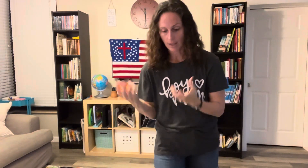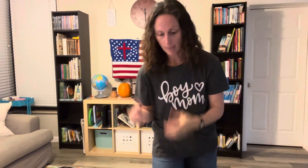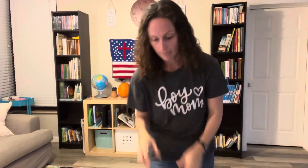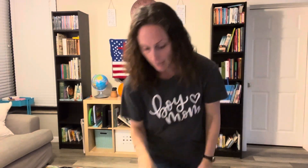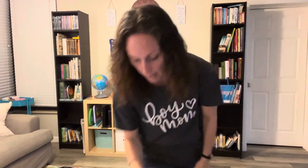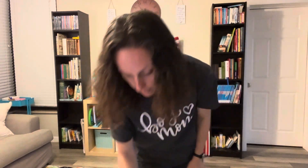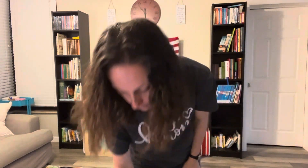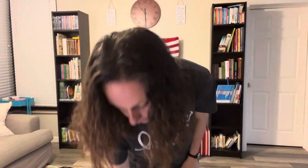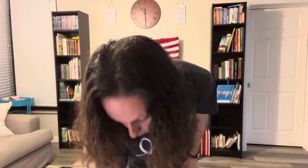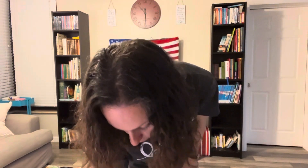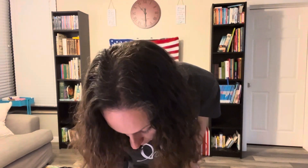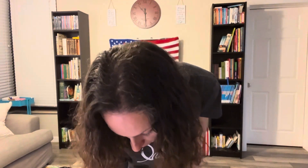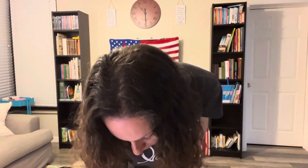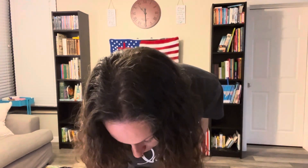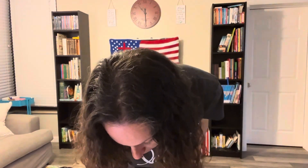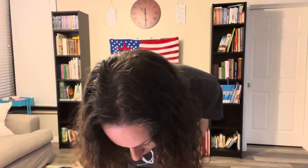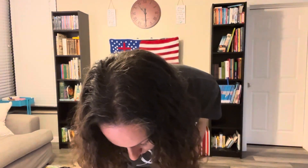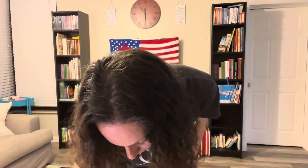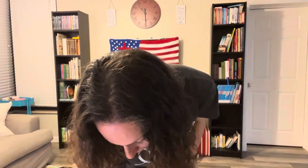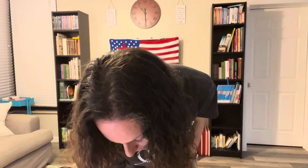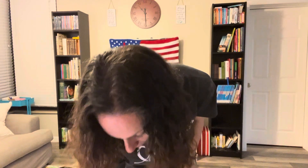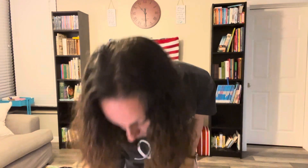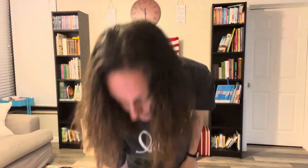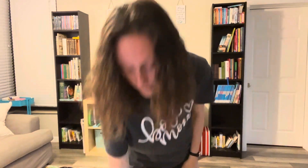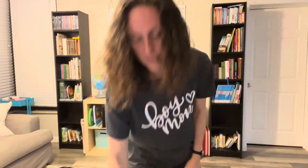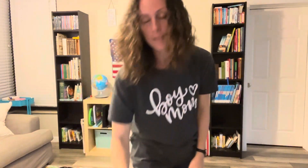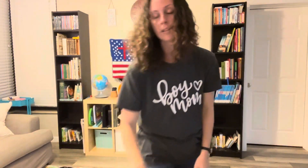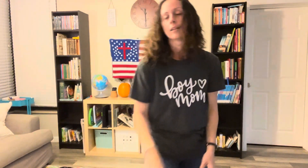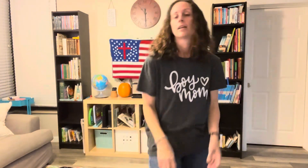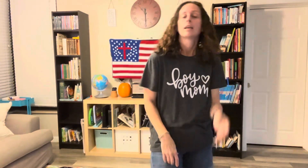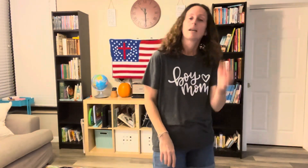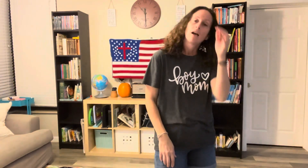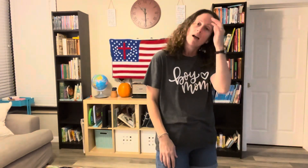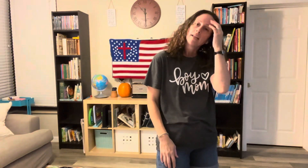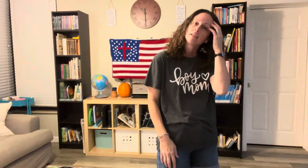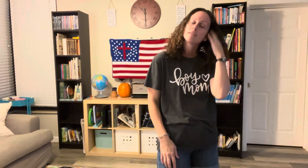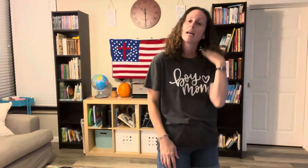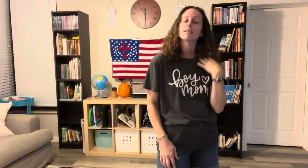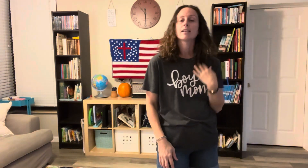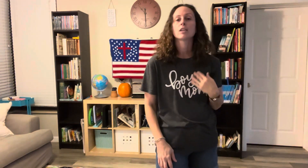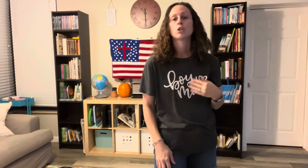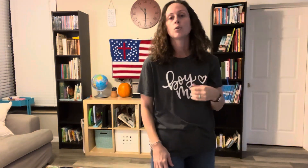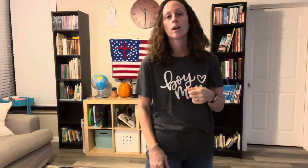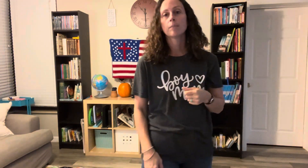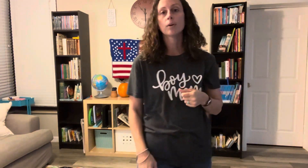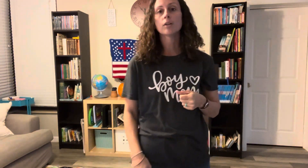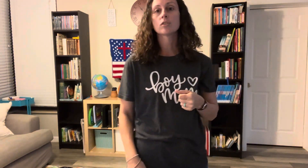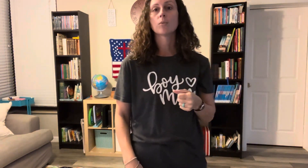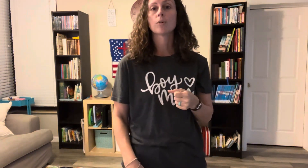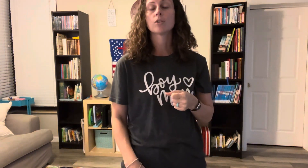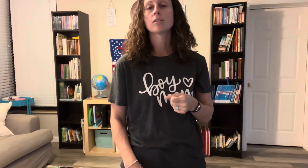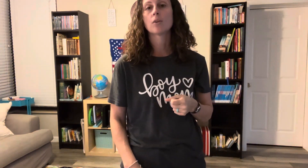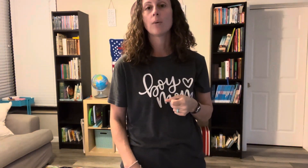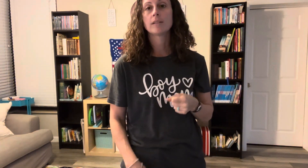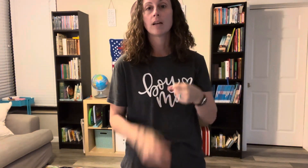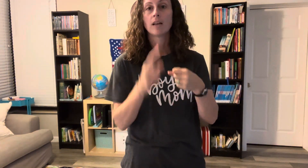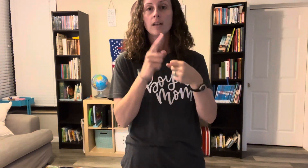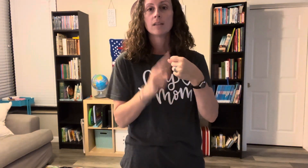And then for Cumberland Mountains, kind of sounds like cucumber, so we're just going to